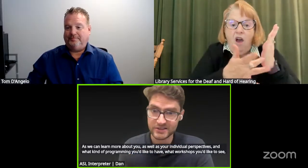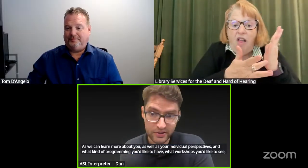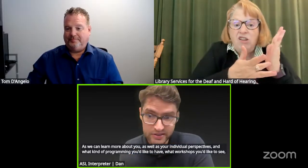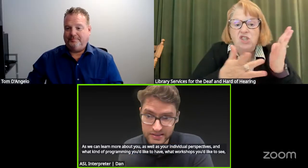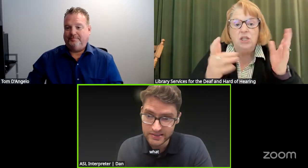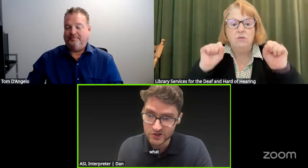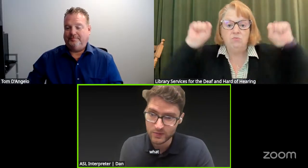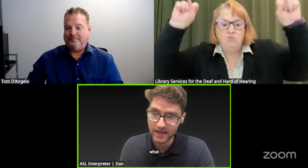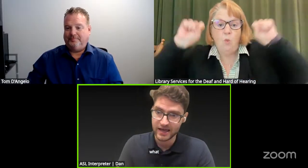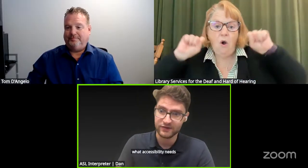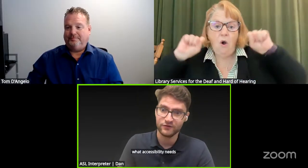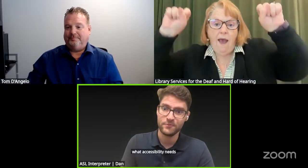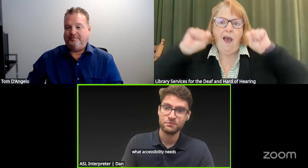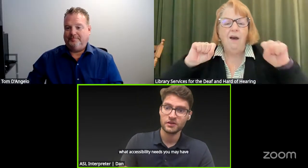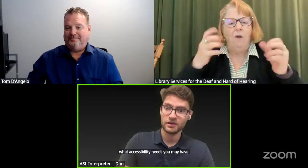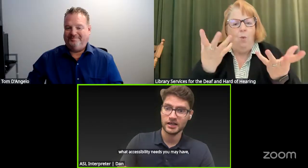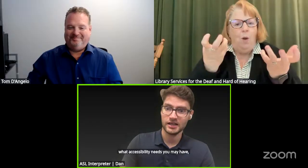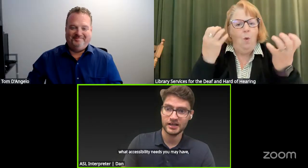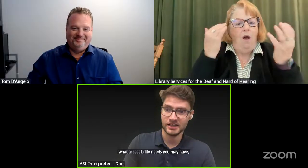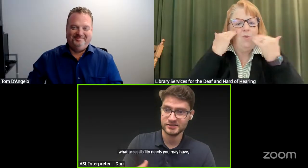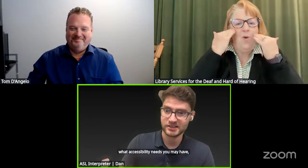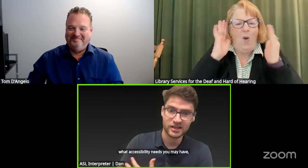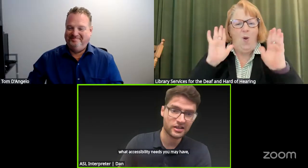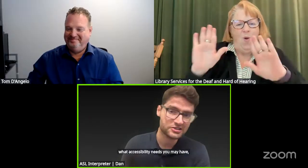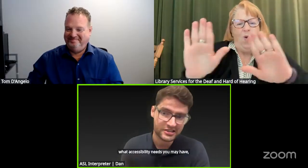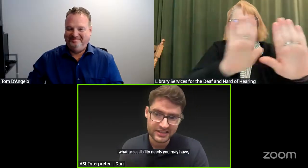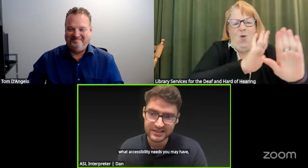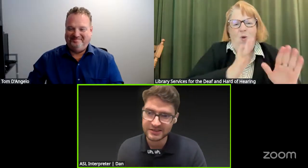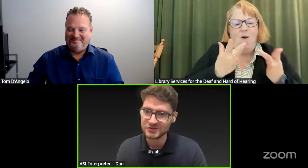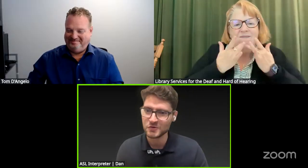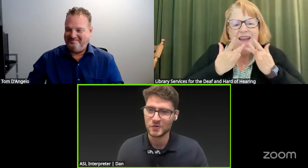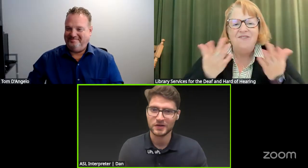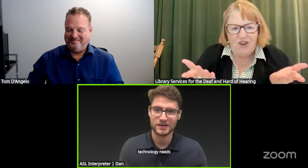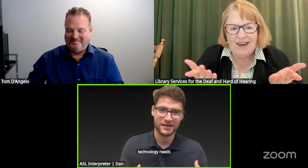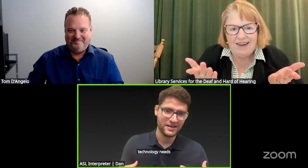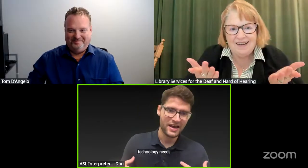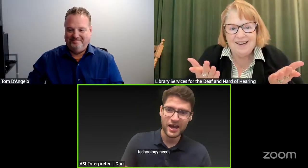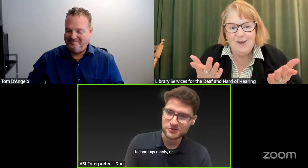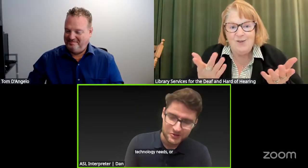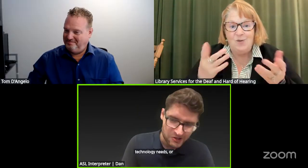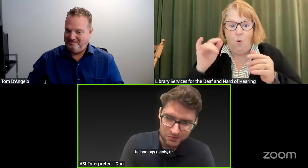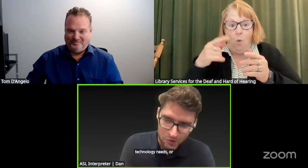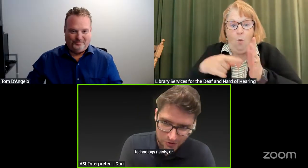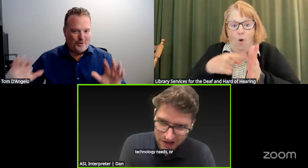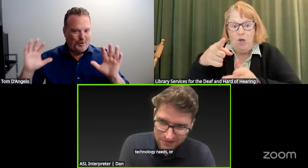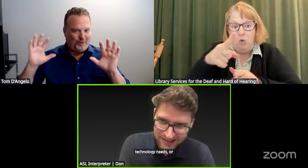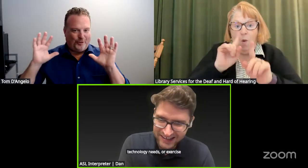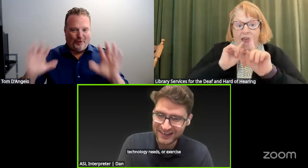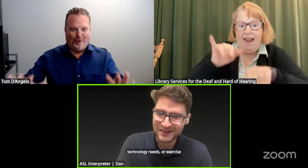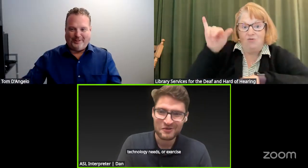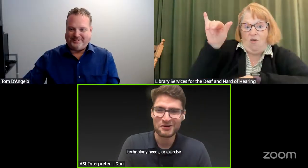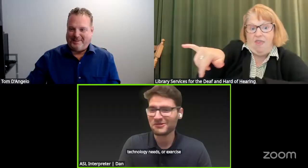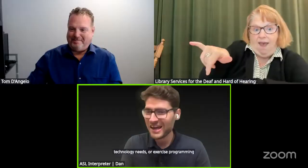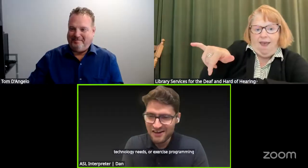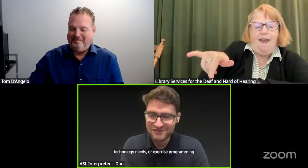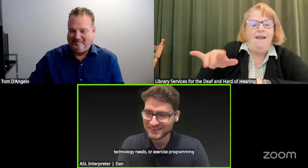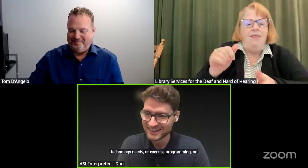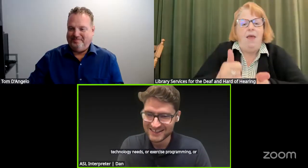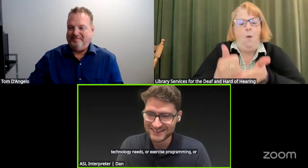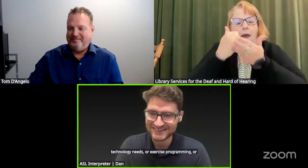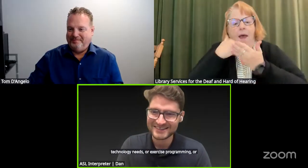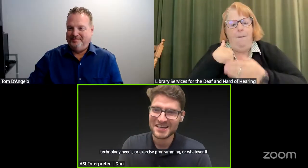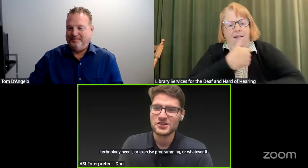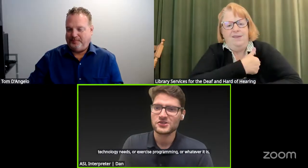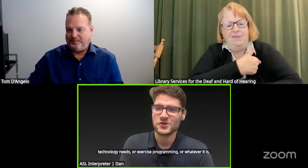what accessibility needs you may have, technology needs, or exercise programming, or whatever